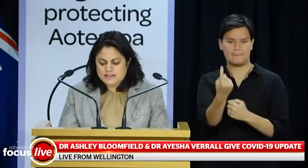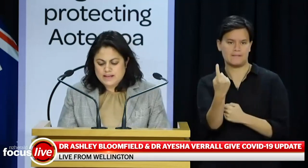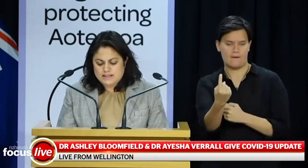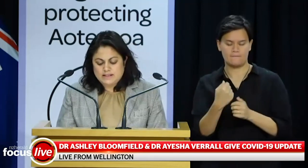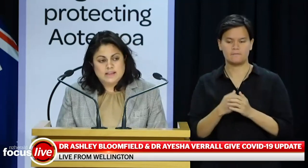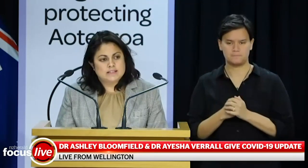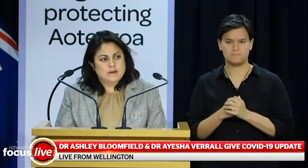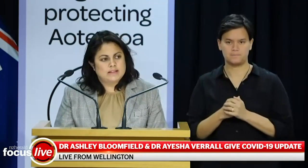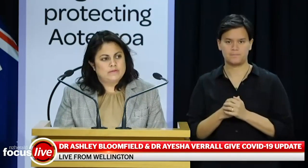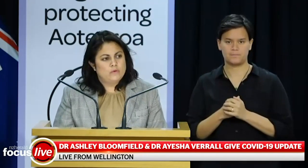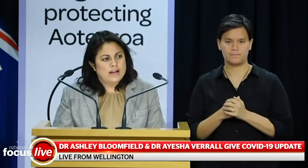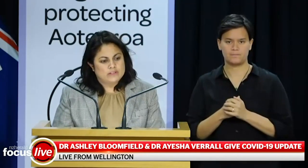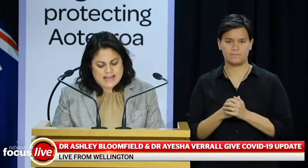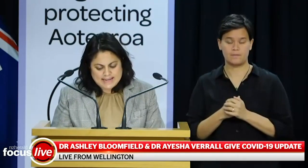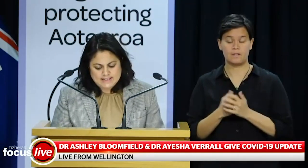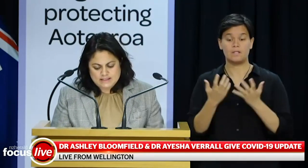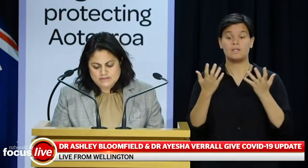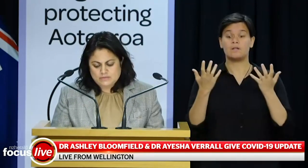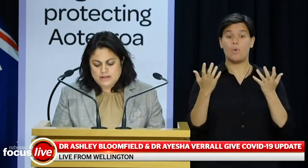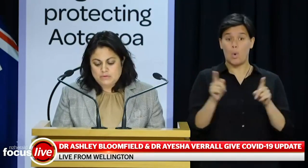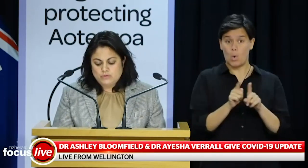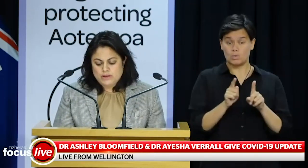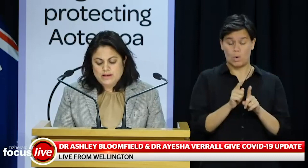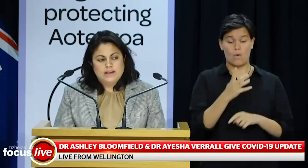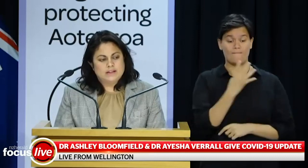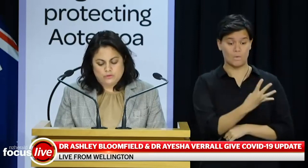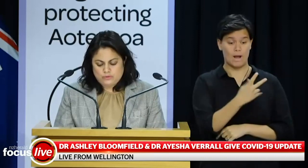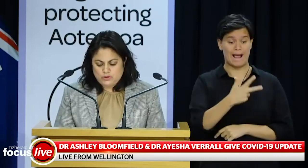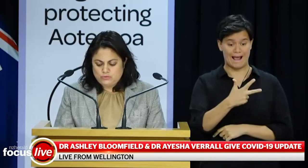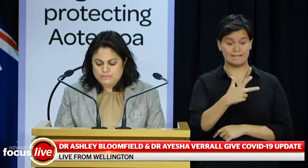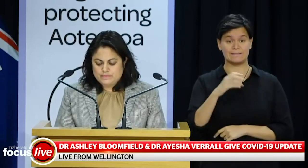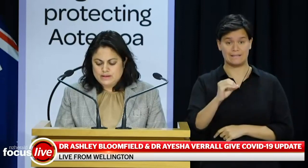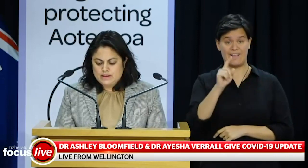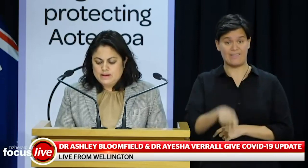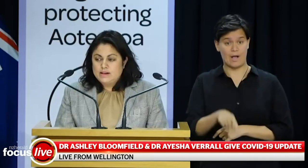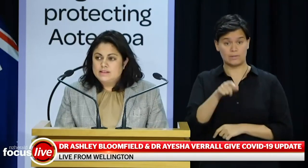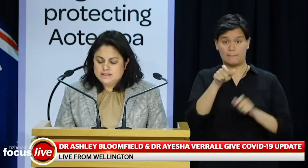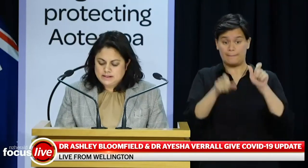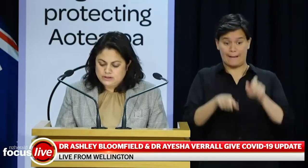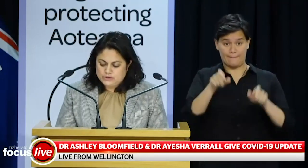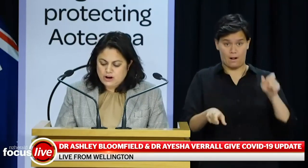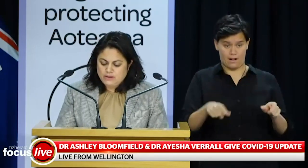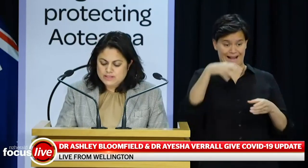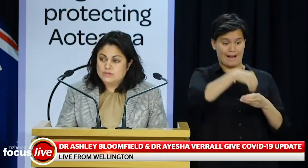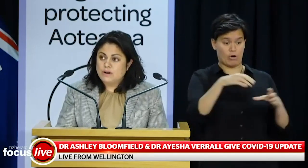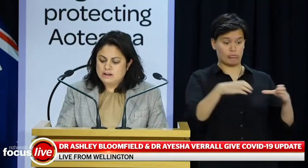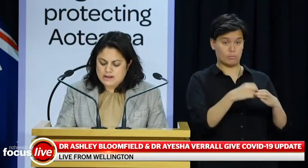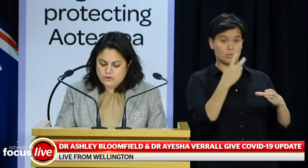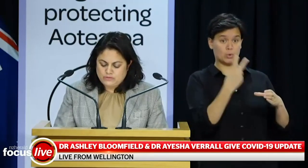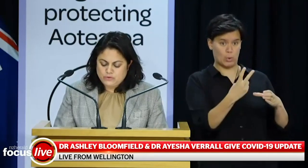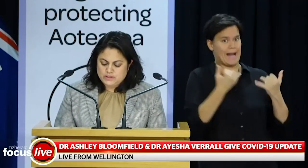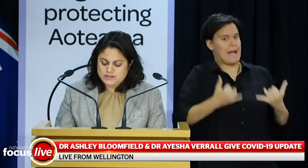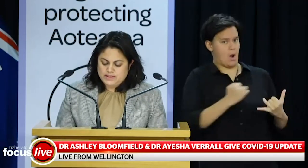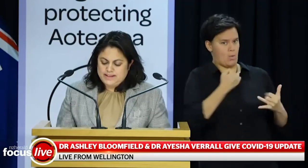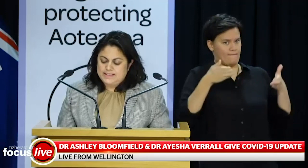is on vaccinating the estimated 480,000 people in Group 2. This includes high-risk